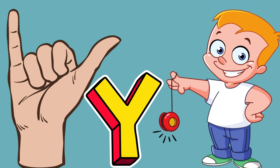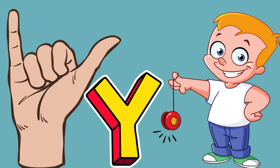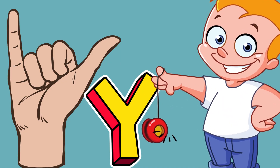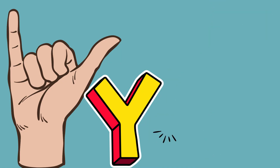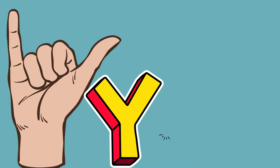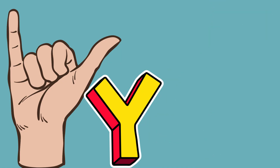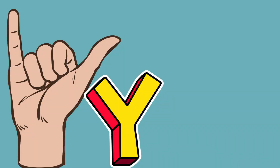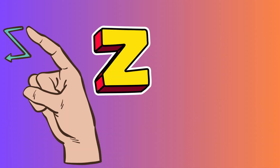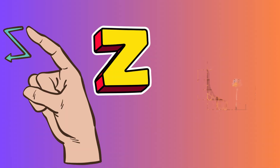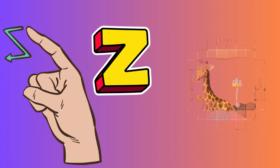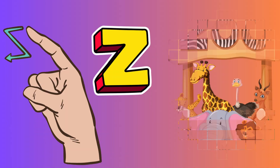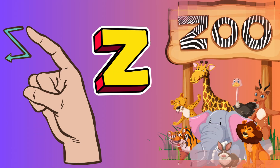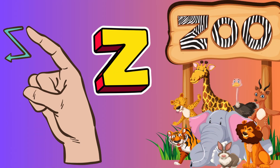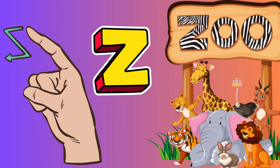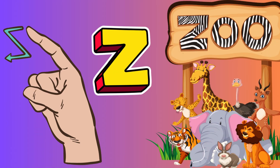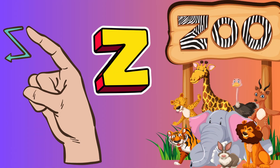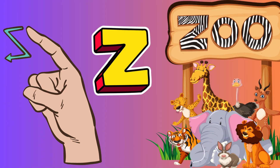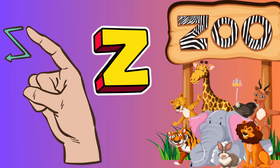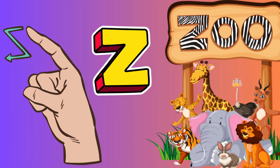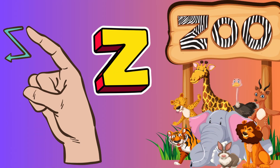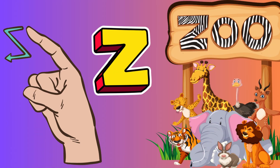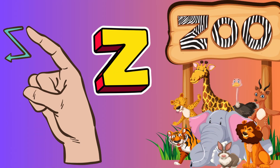Yo-yo. Z is for zoo.